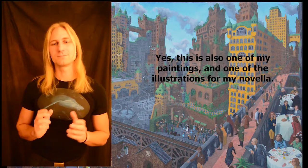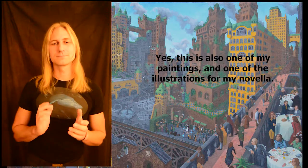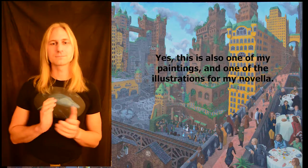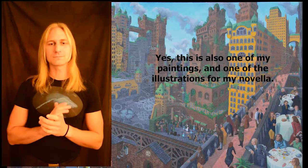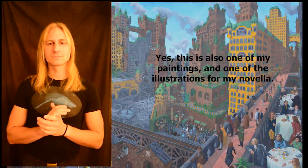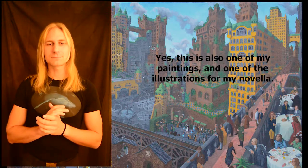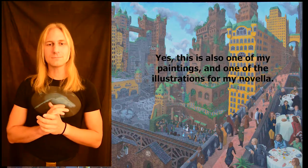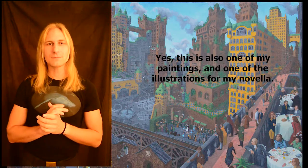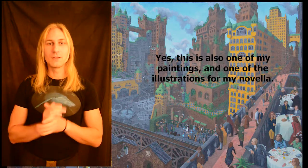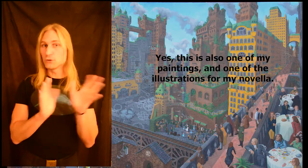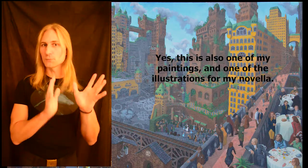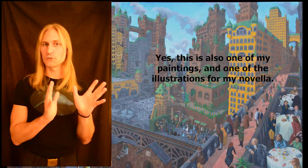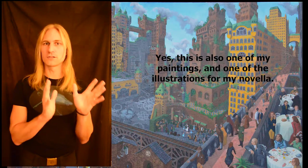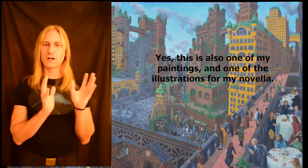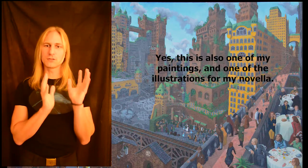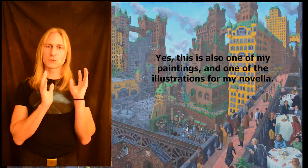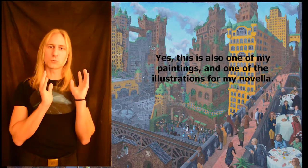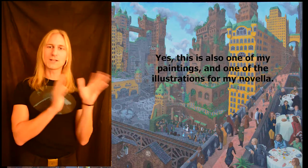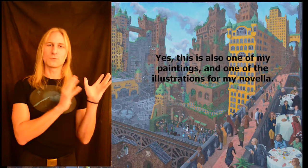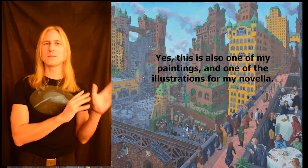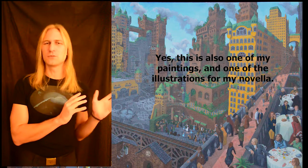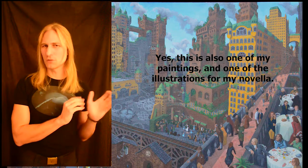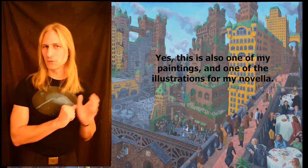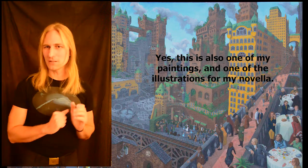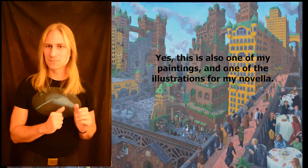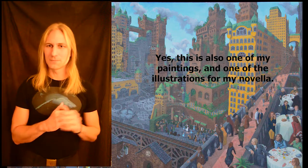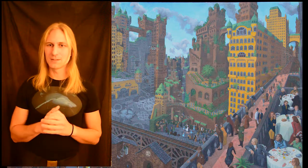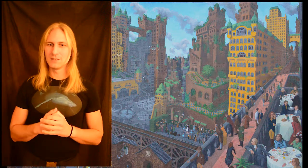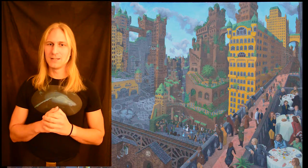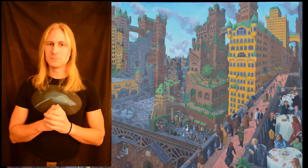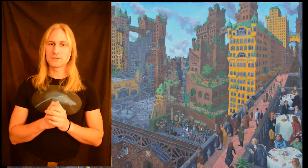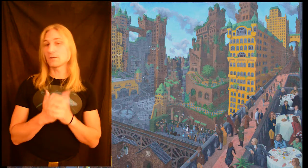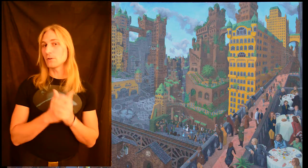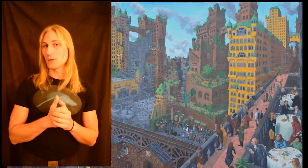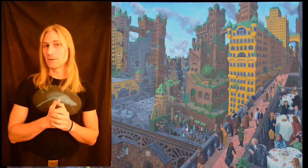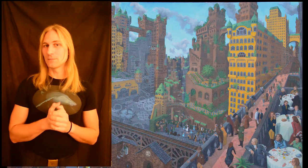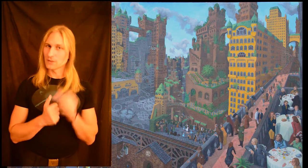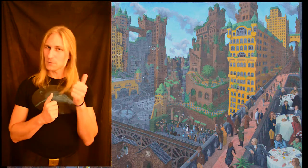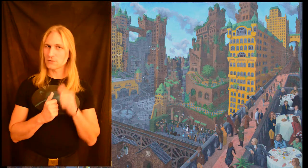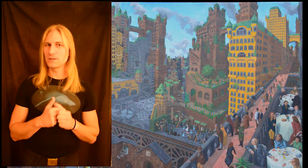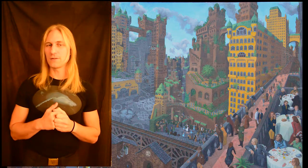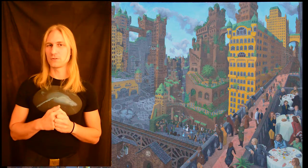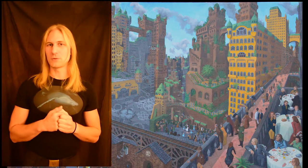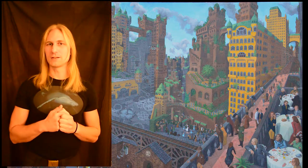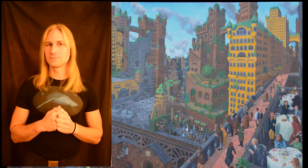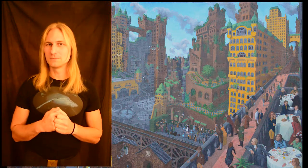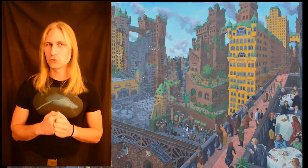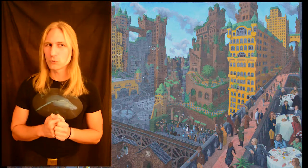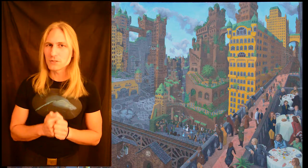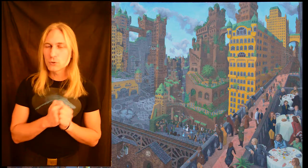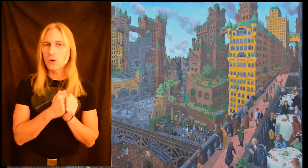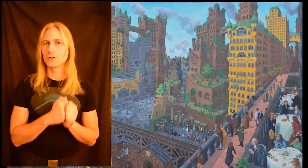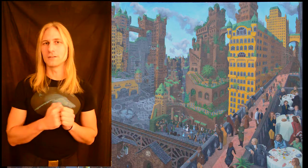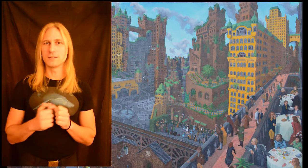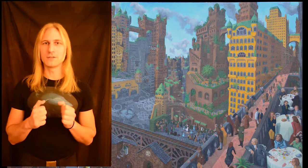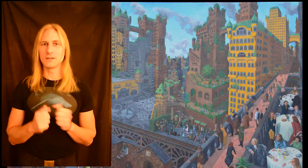games. Those projects aren't quite ripe to show yet, but they're on the way, especially the fashion brand. It shouldn't